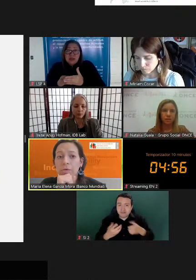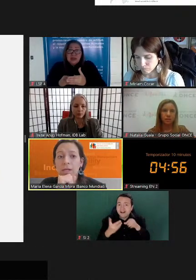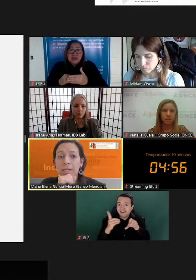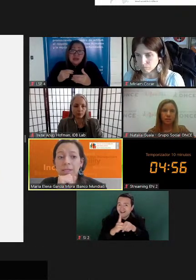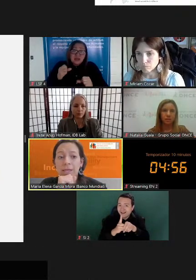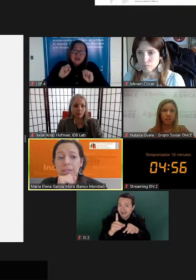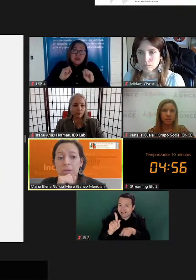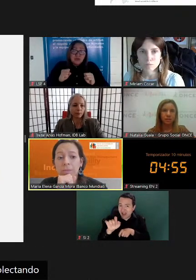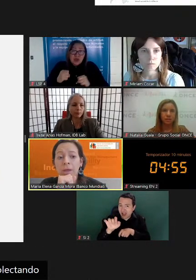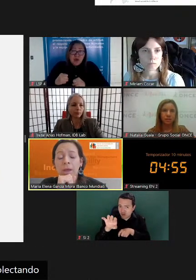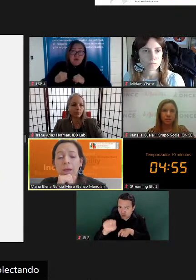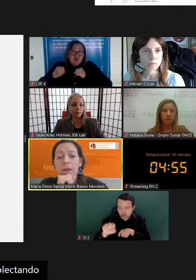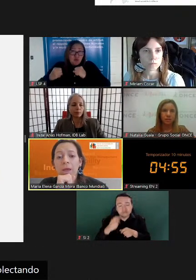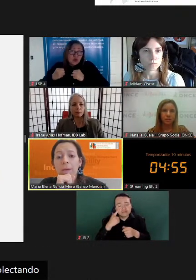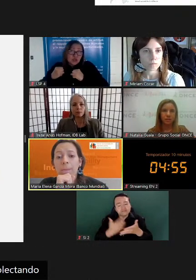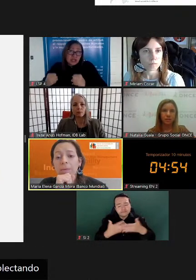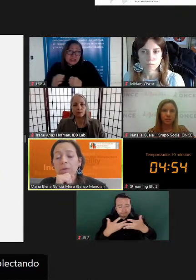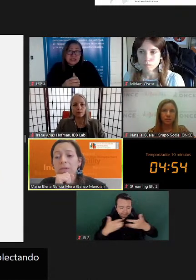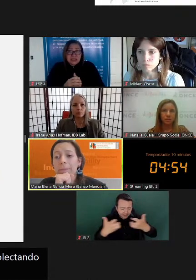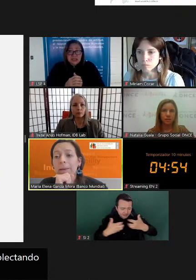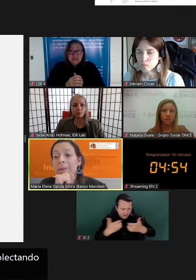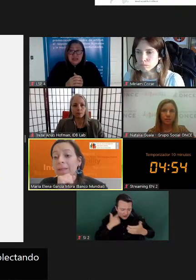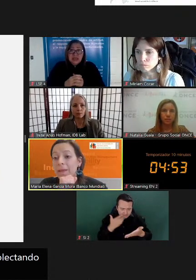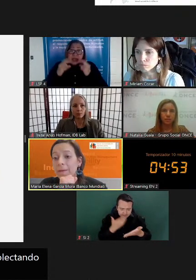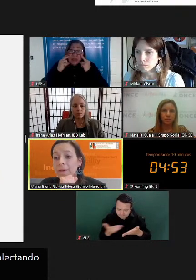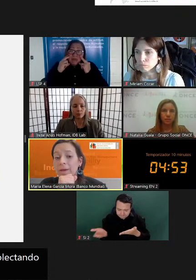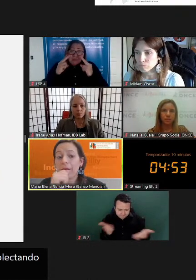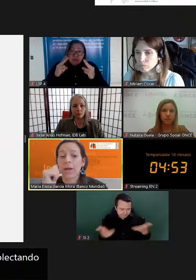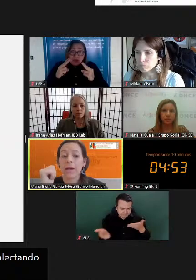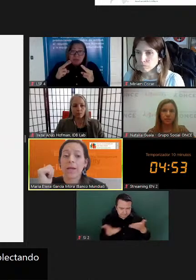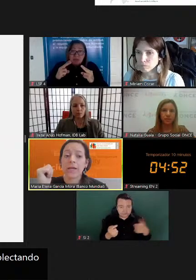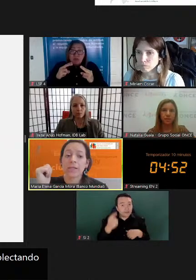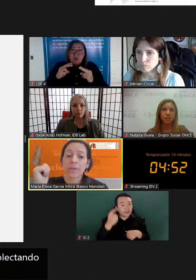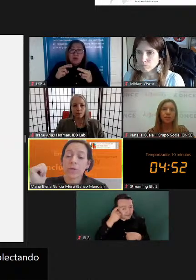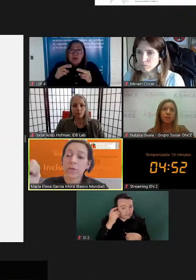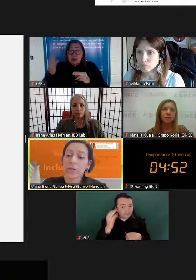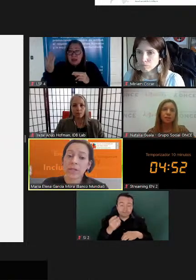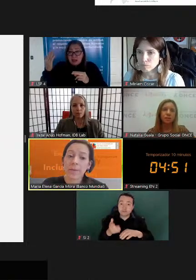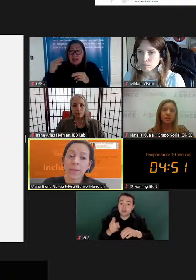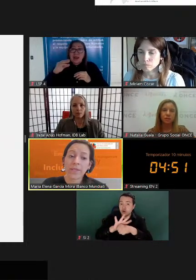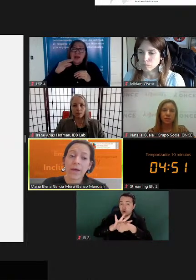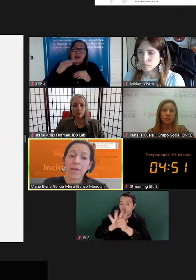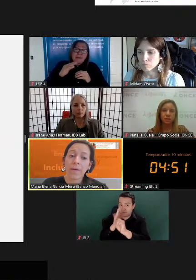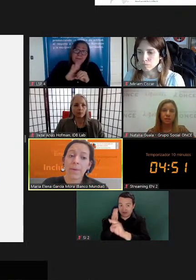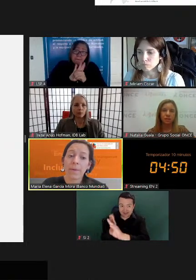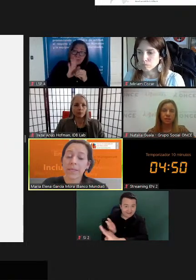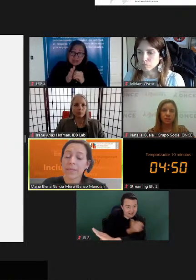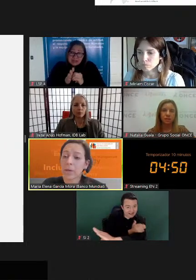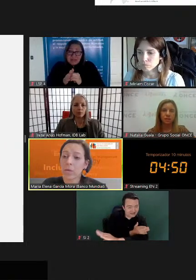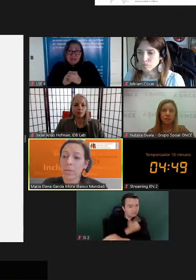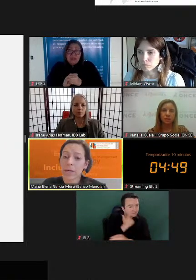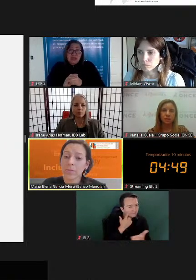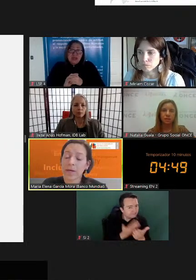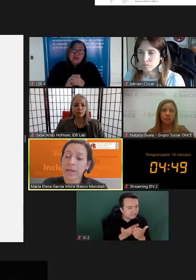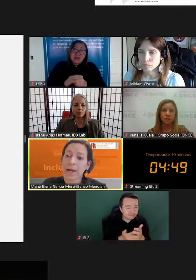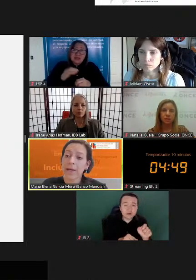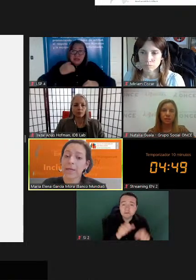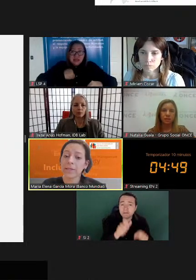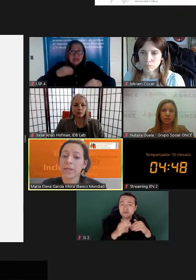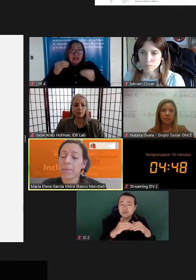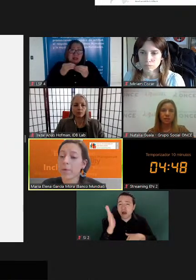data hopefully this will strengthen us we actually see that the pre-epidemic levels persons with